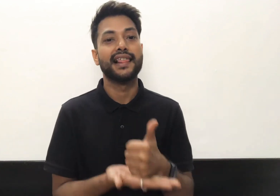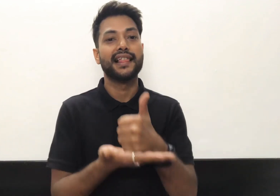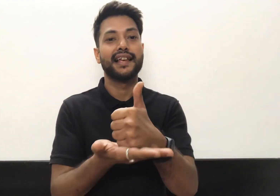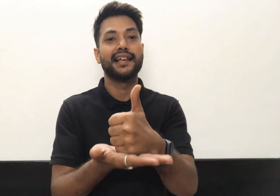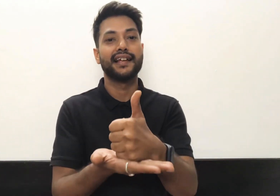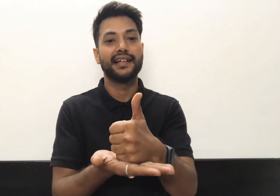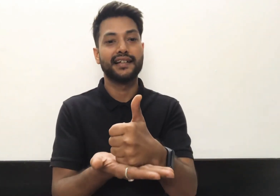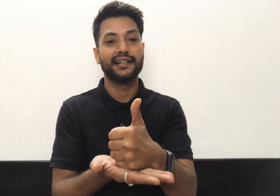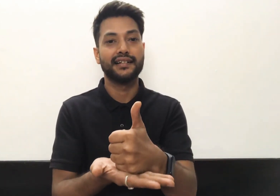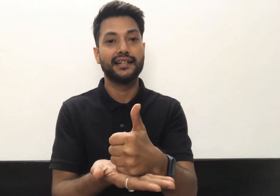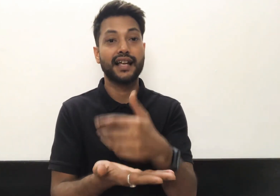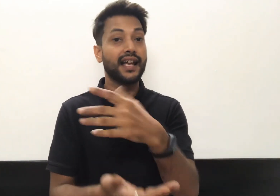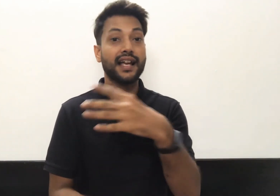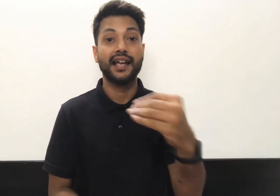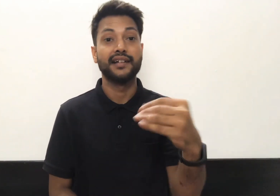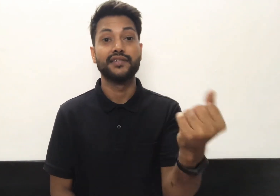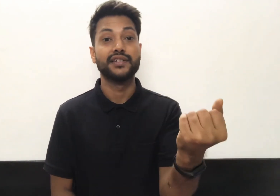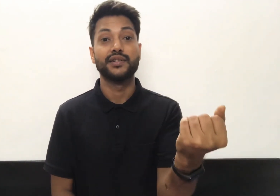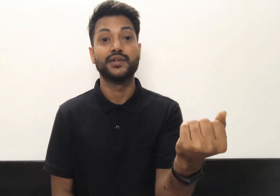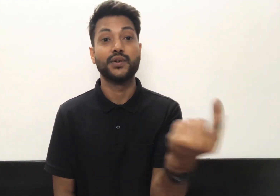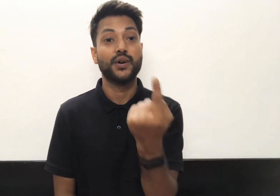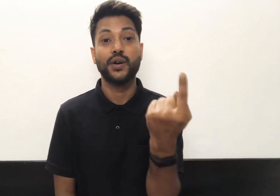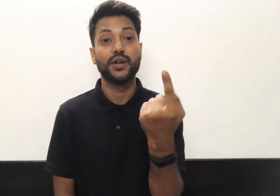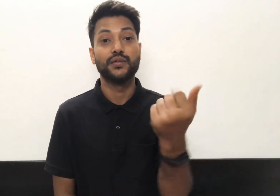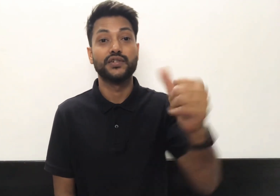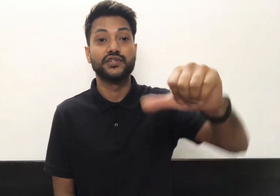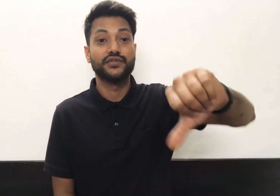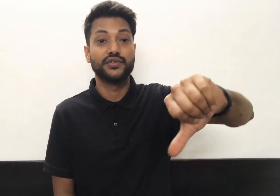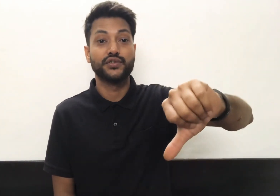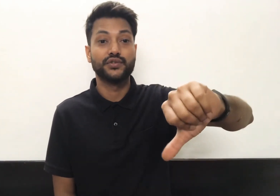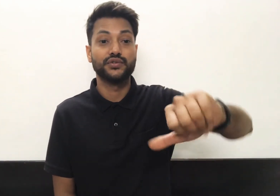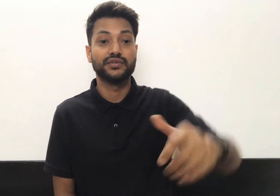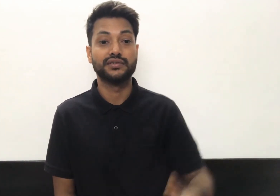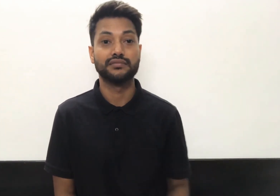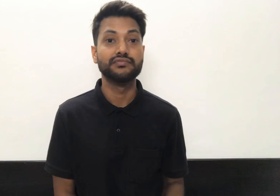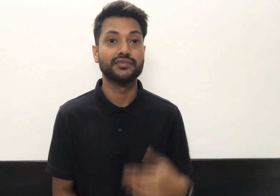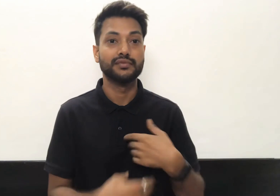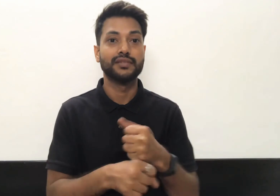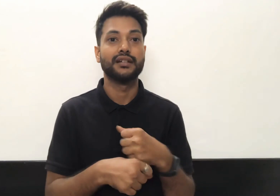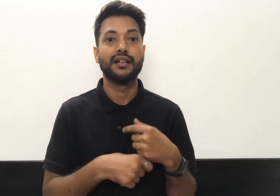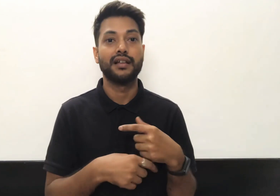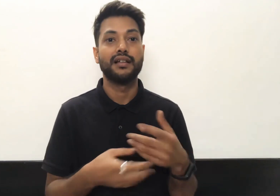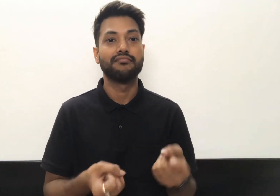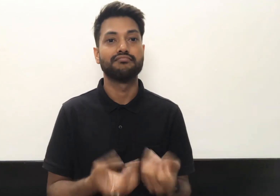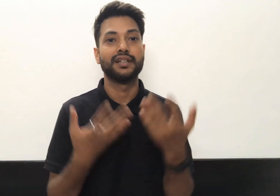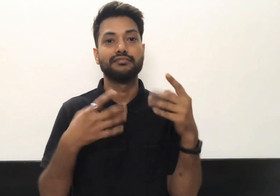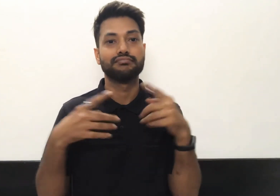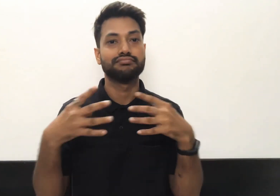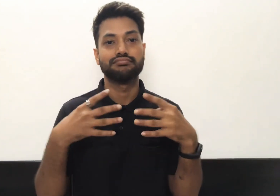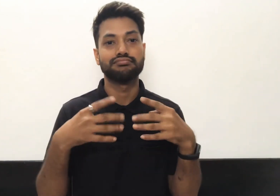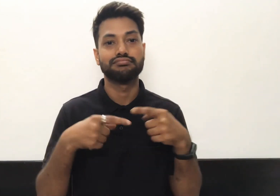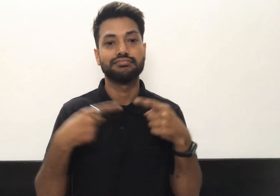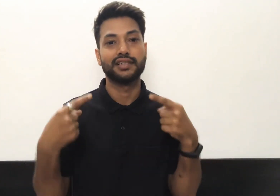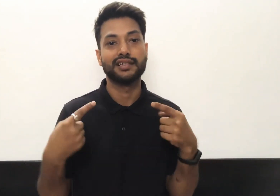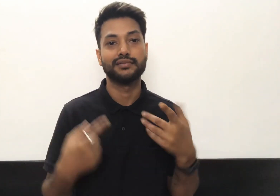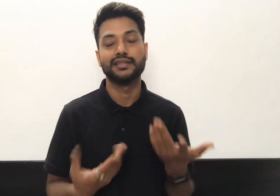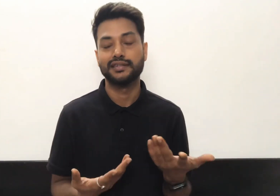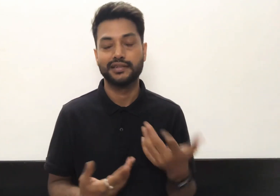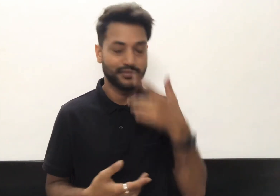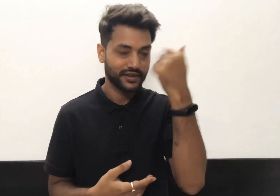always refused it, for which we made lots of enemies, simply because we did not take their help.